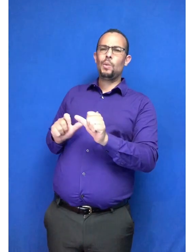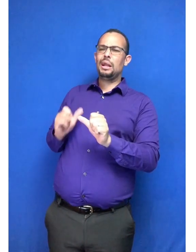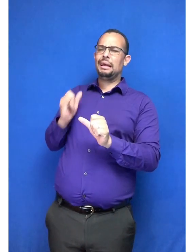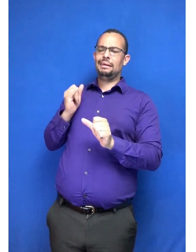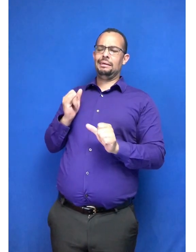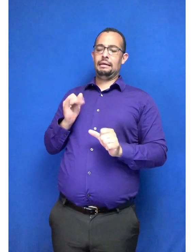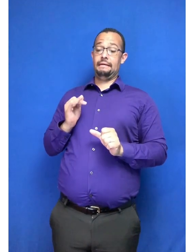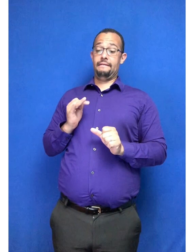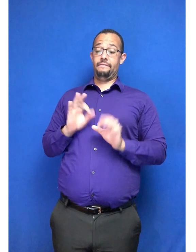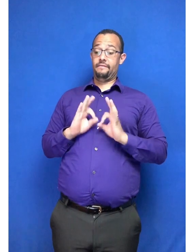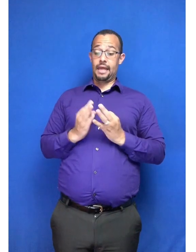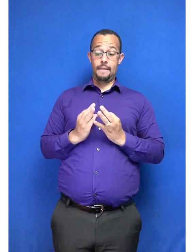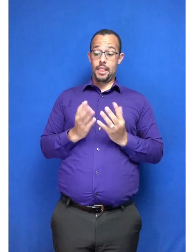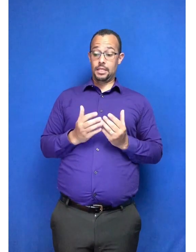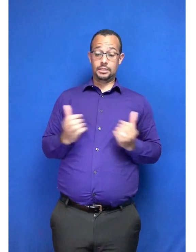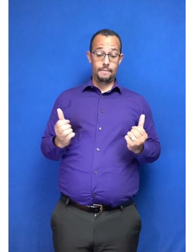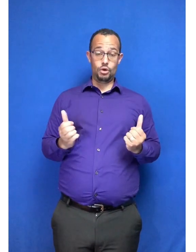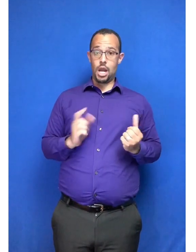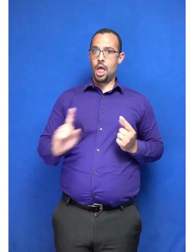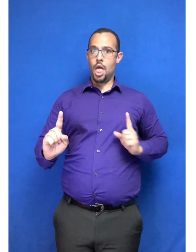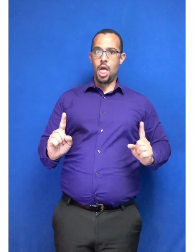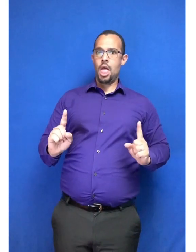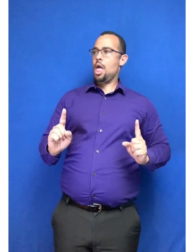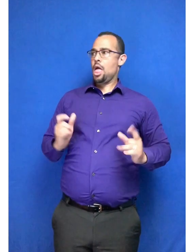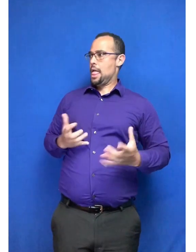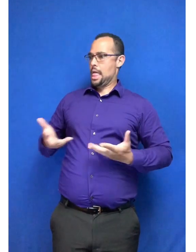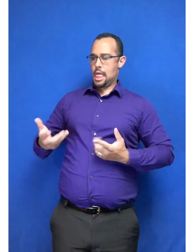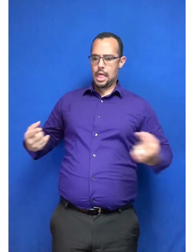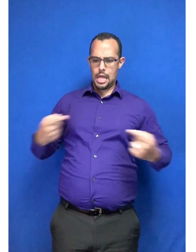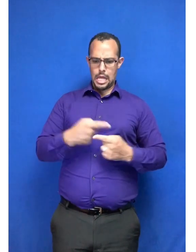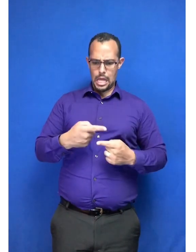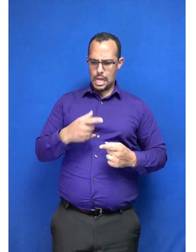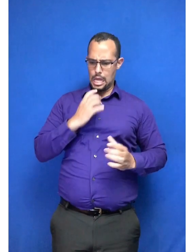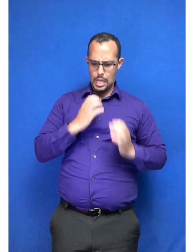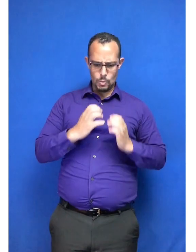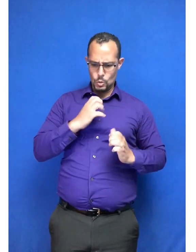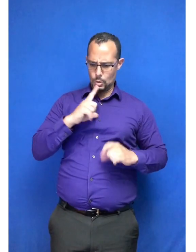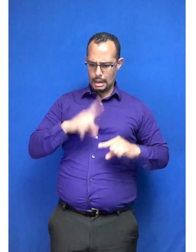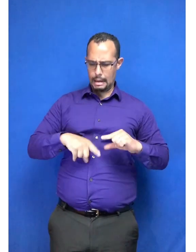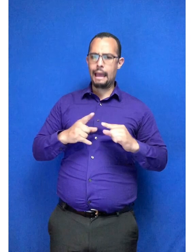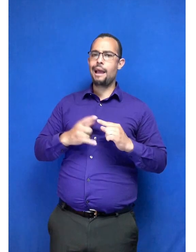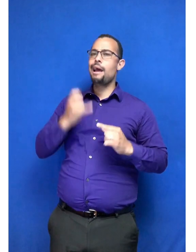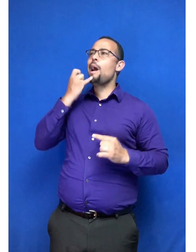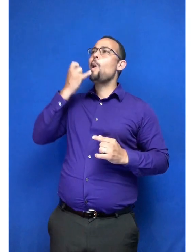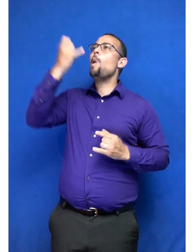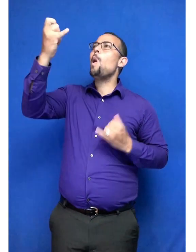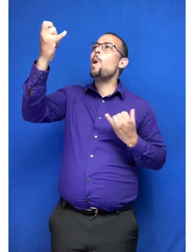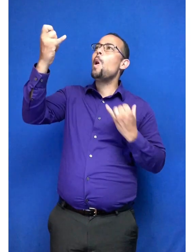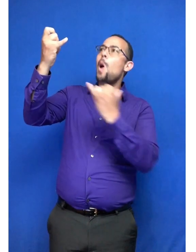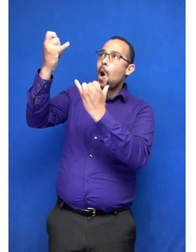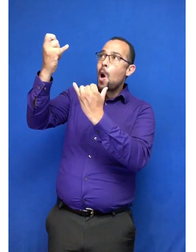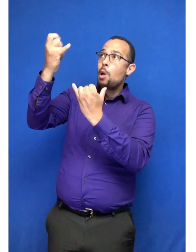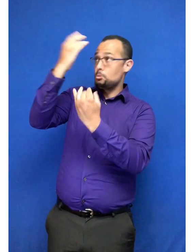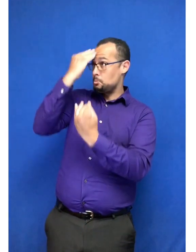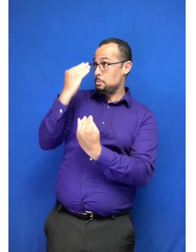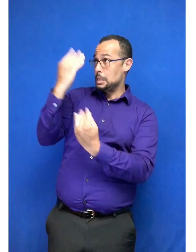local communication challenges. And if your family gets separated, you should have this designated contact